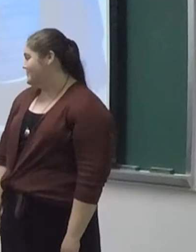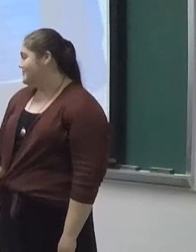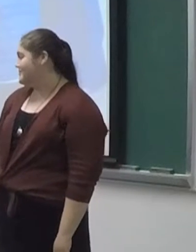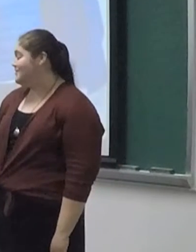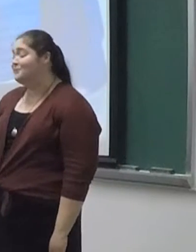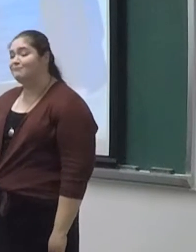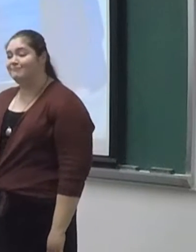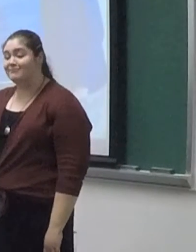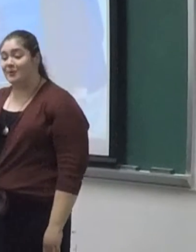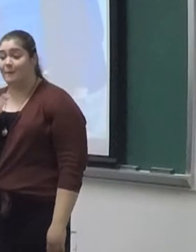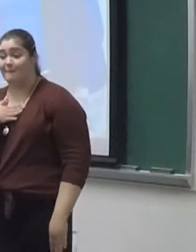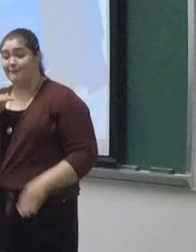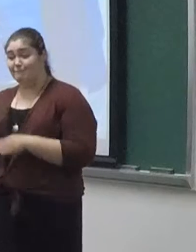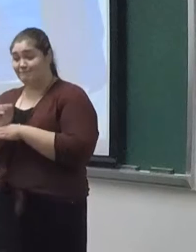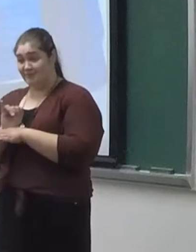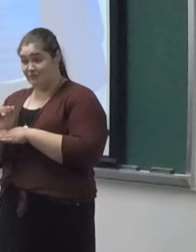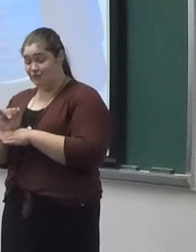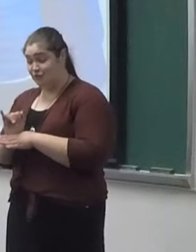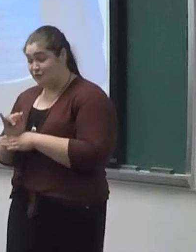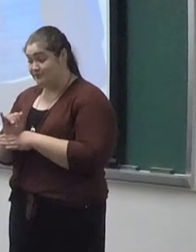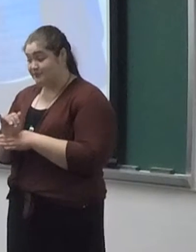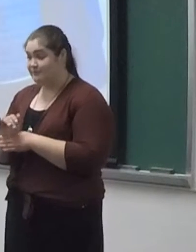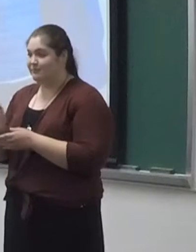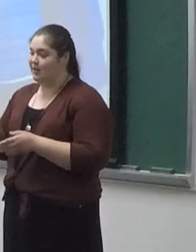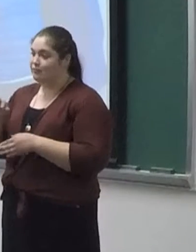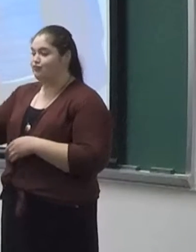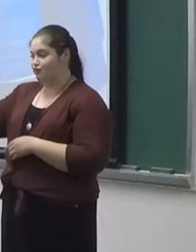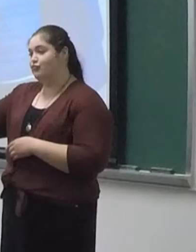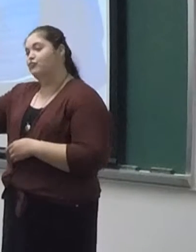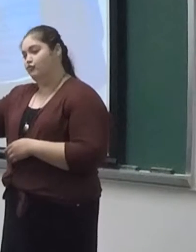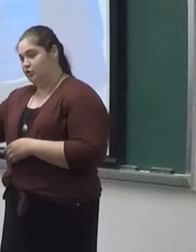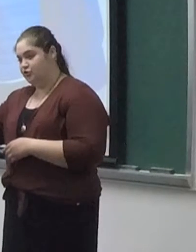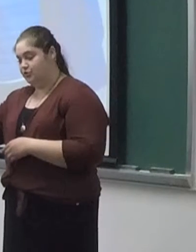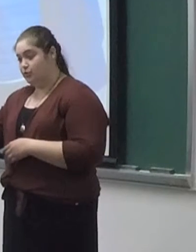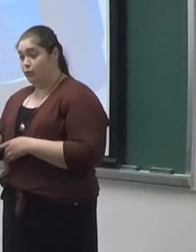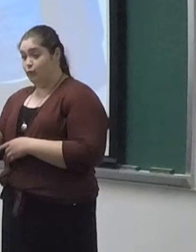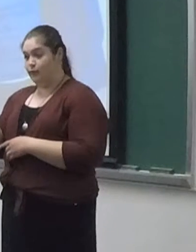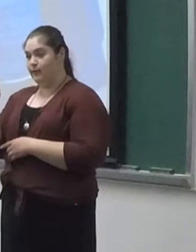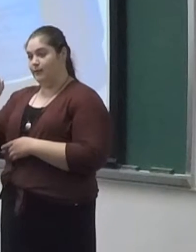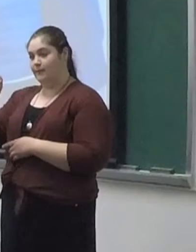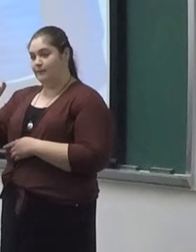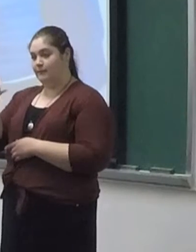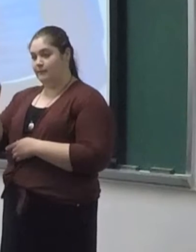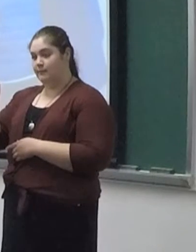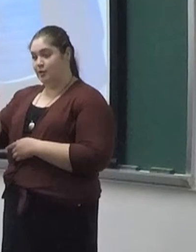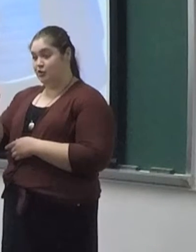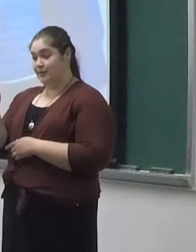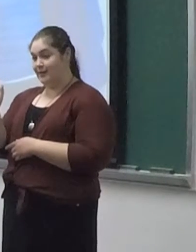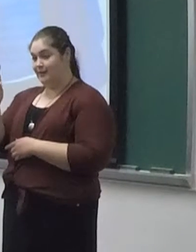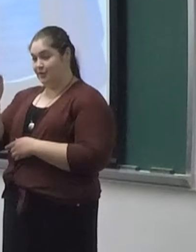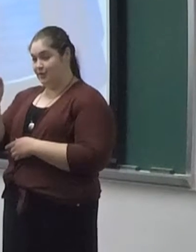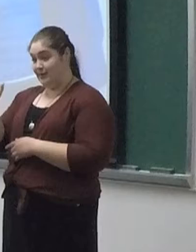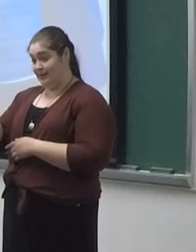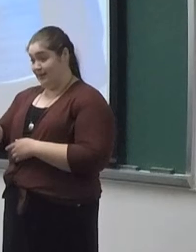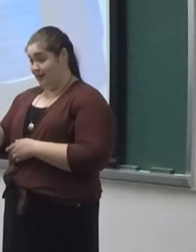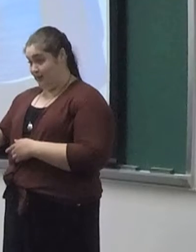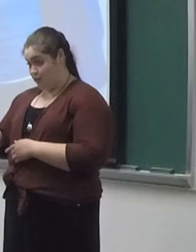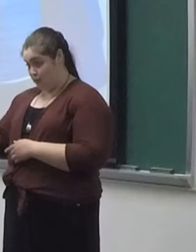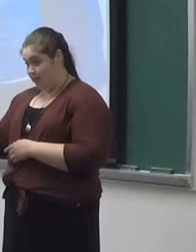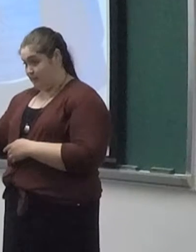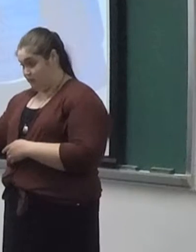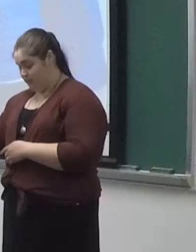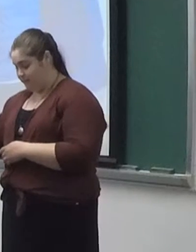So I did my internship here actually in Rochester at Bishop Kearney High School. My mentor was Kathy